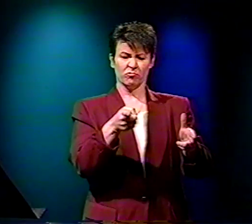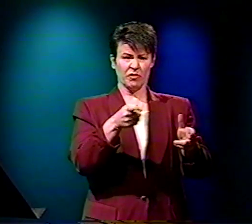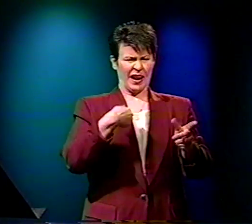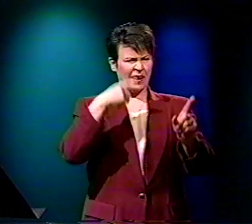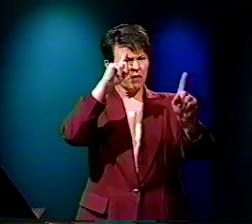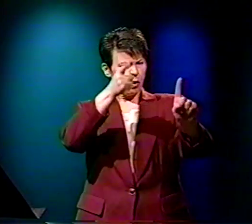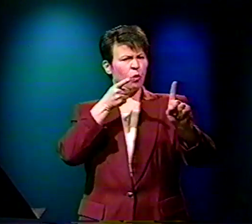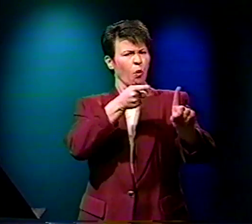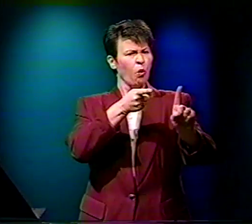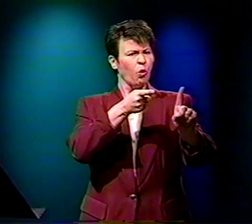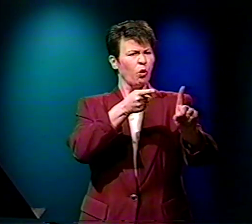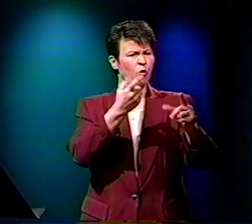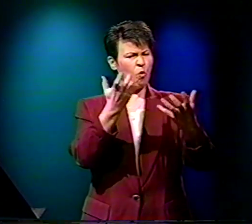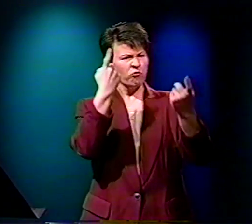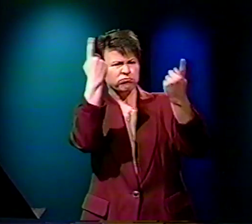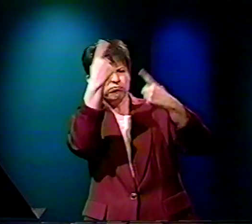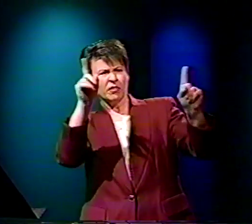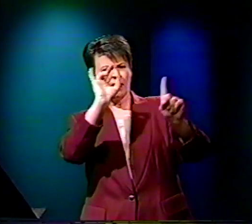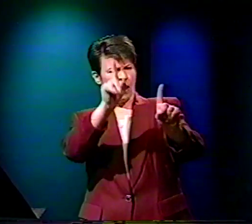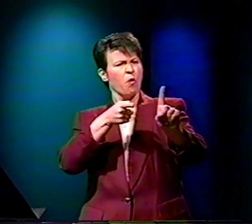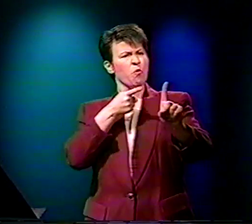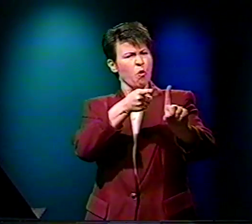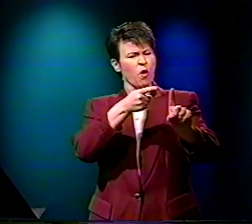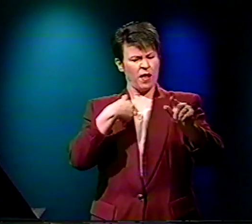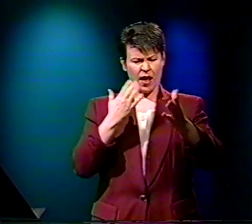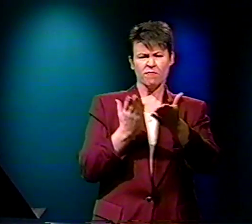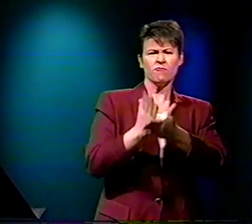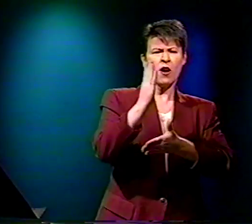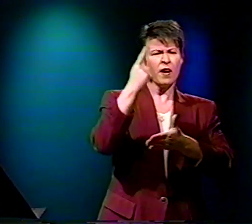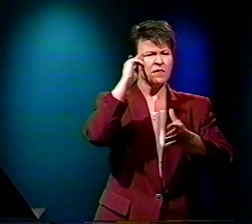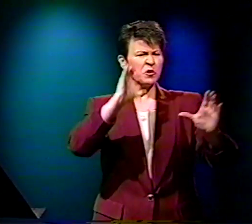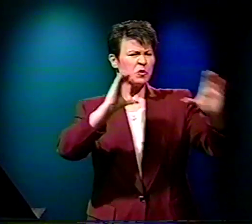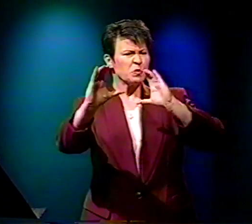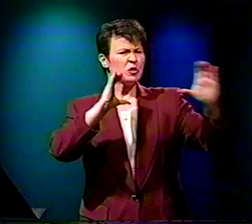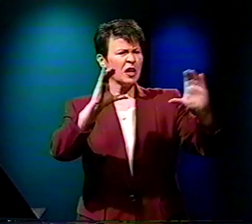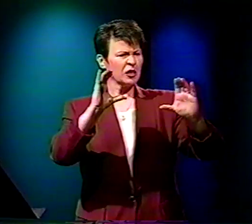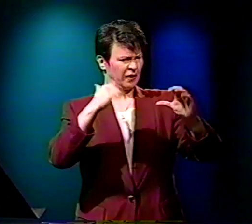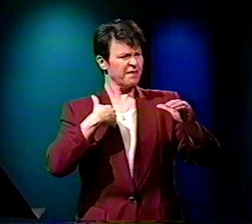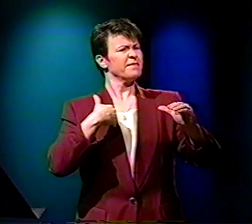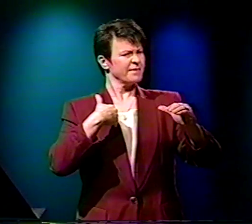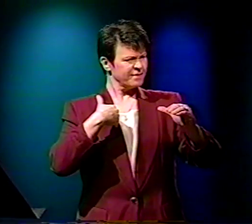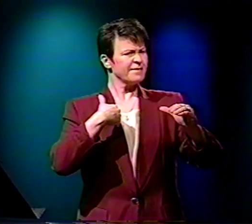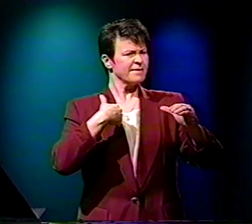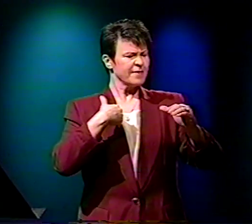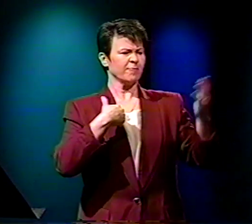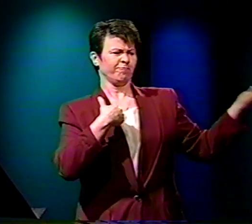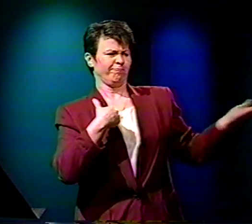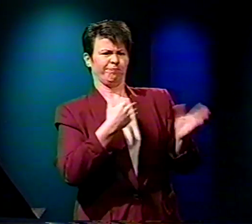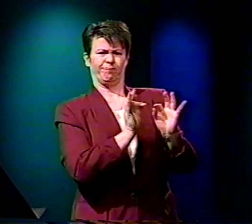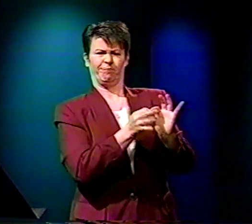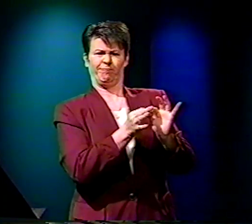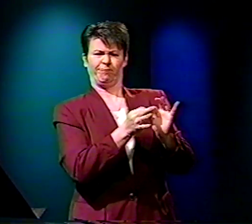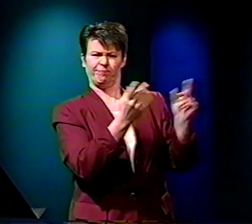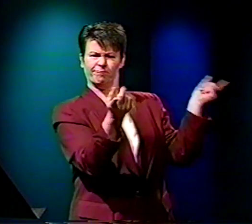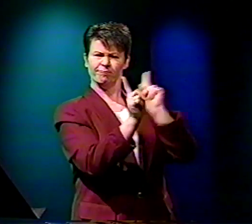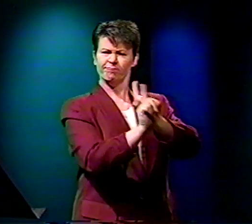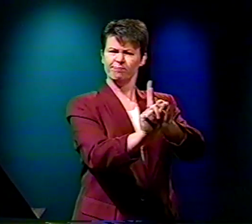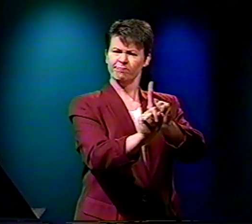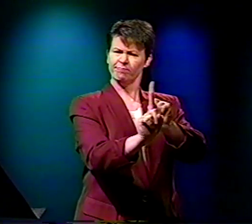he's ready to hold it up. And he has that goal, and he intends to achieve his goal, and he has made arrangements even for communication. He's